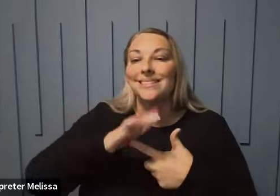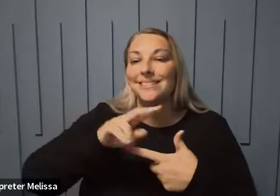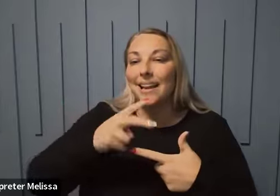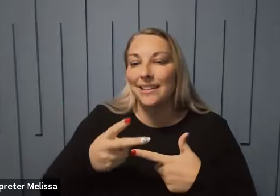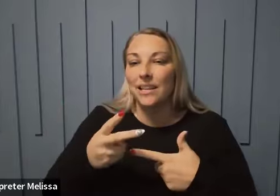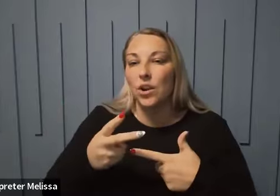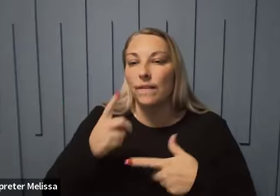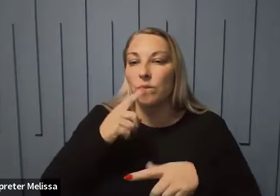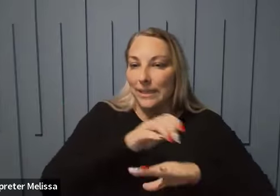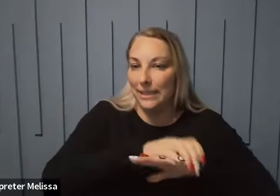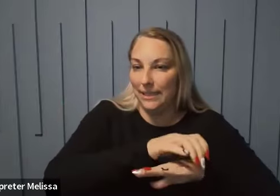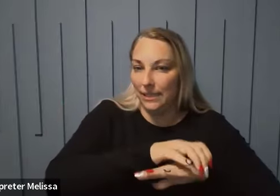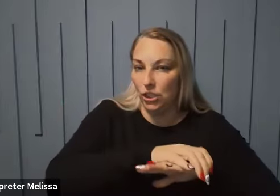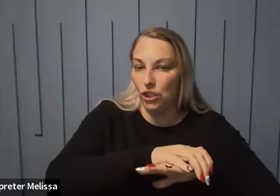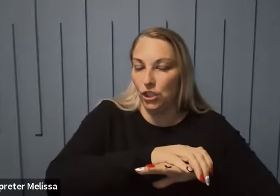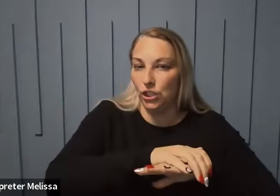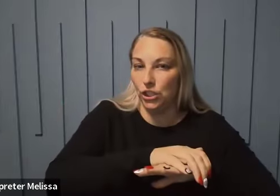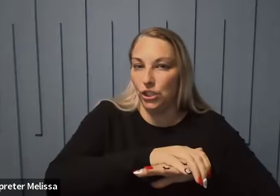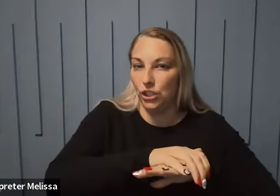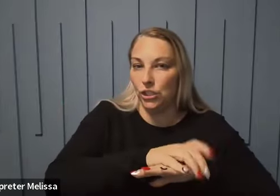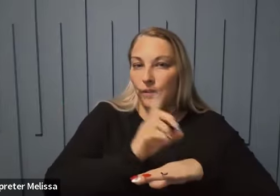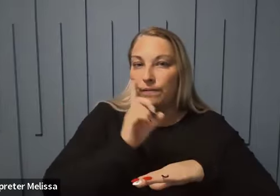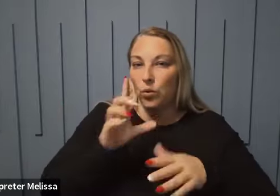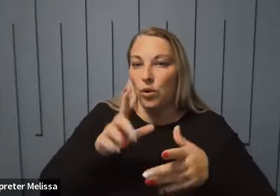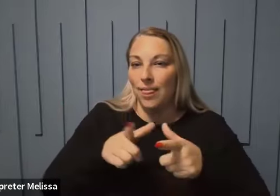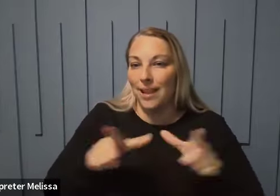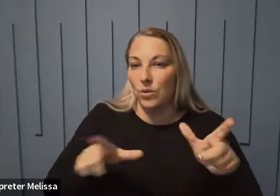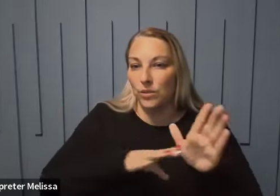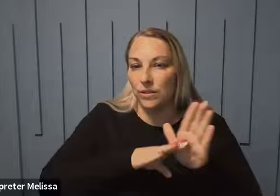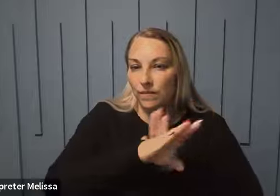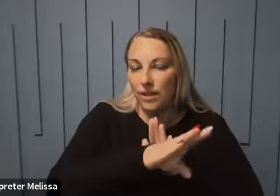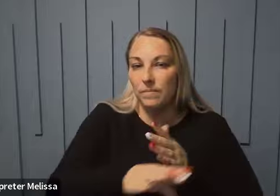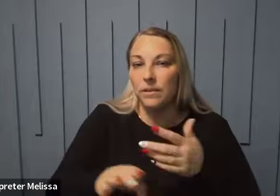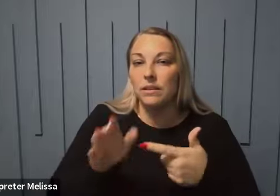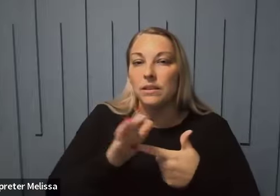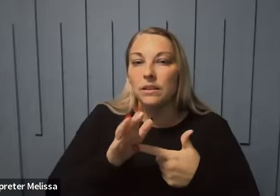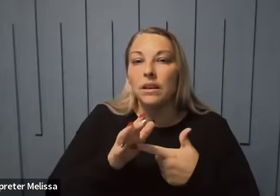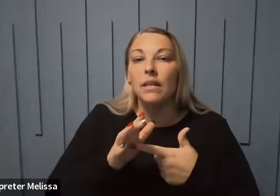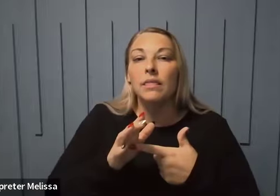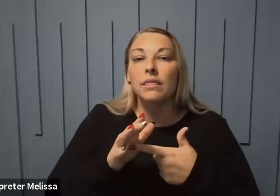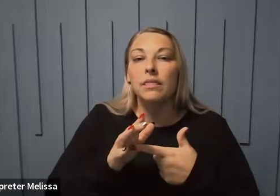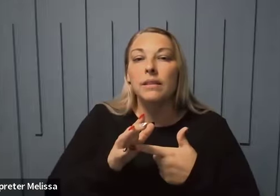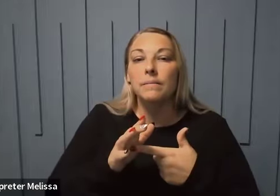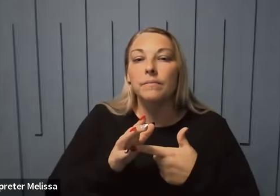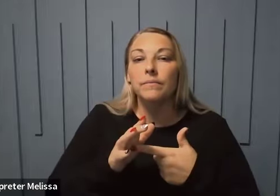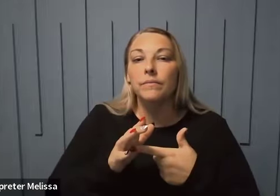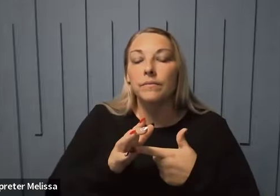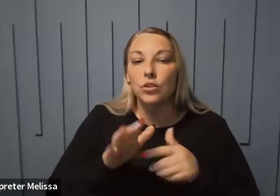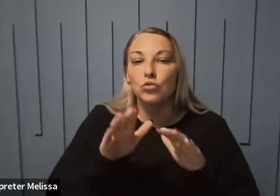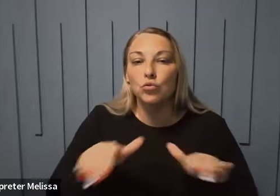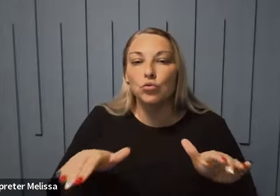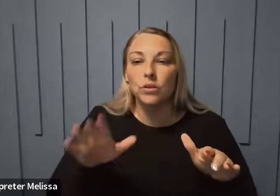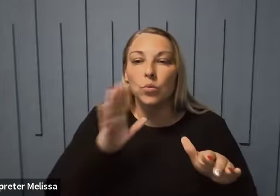learn the connection between the primary form of the language and then the secondary